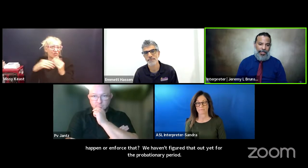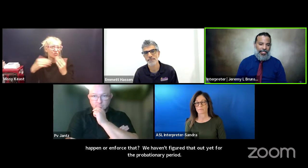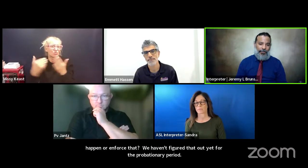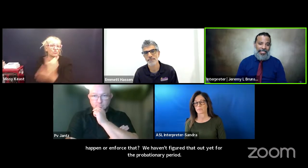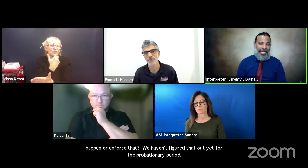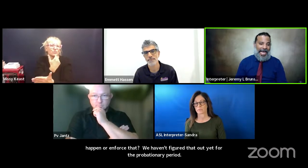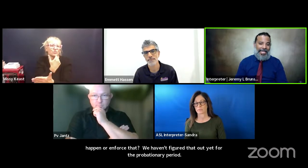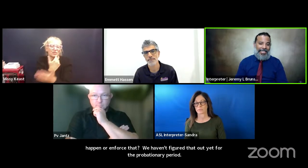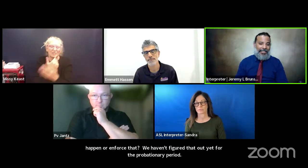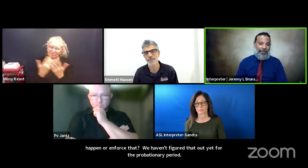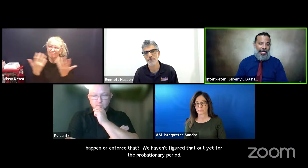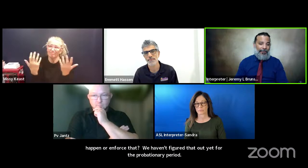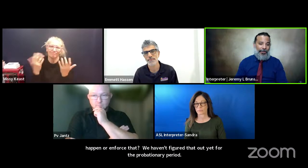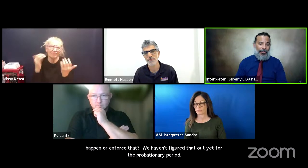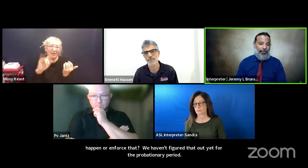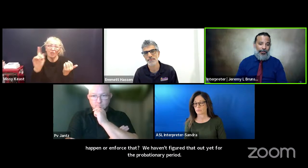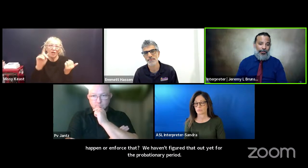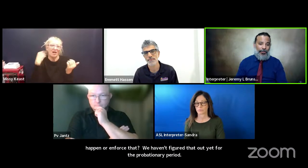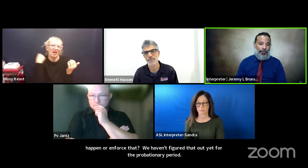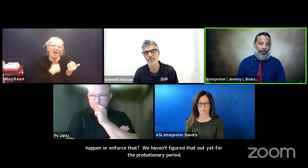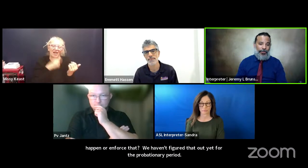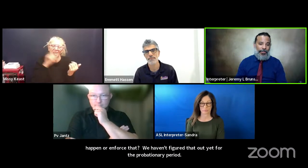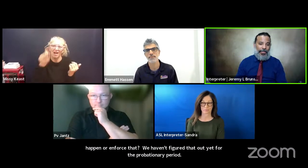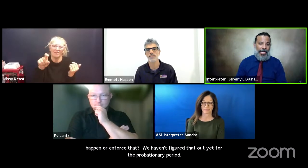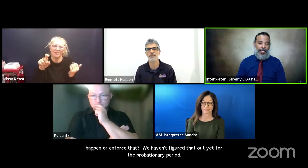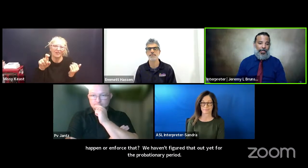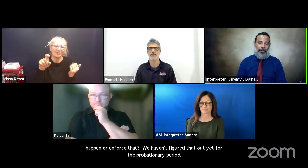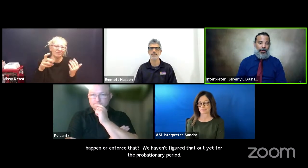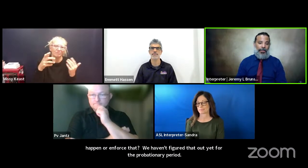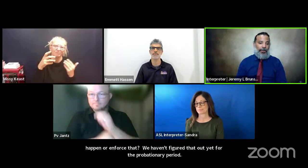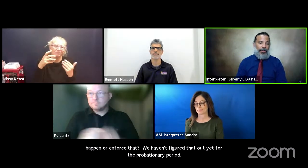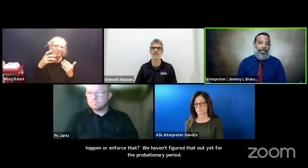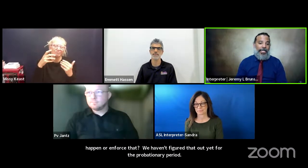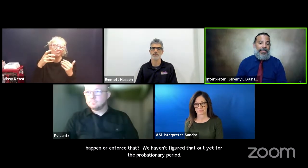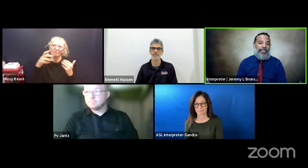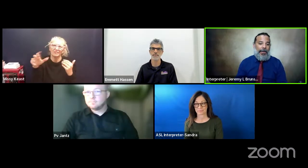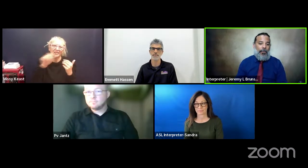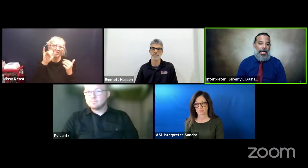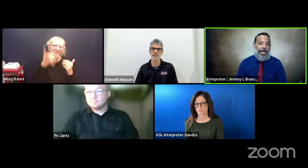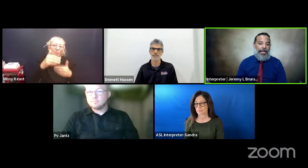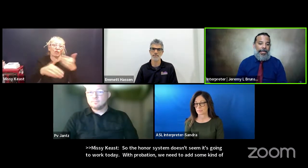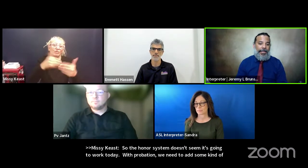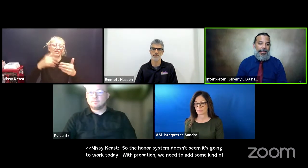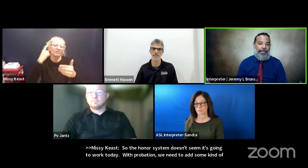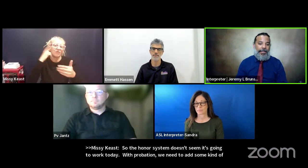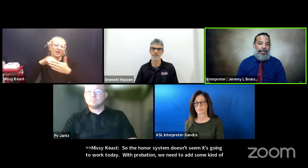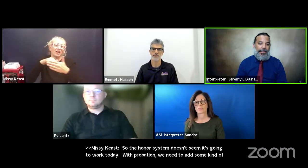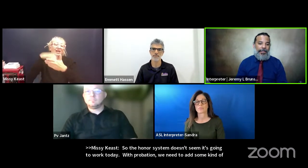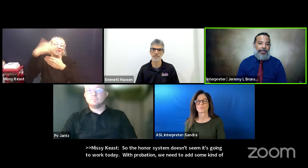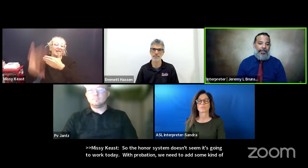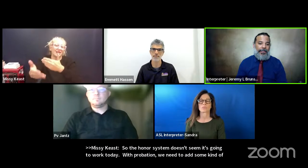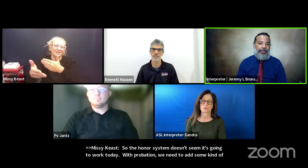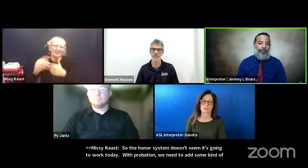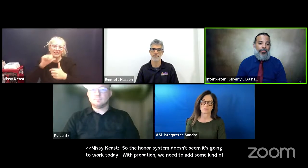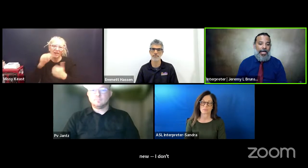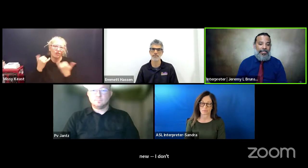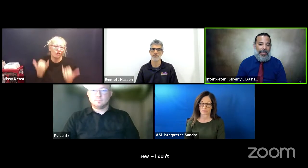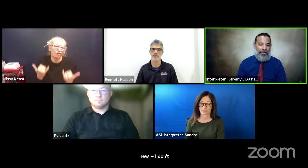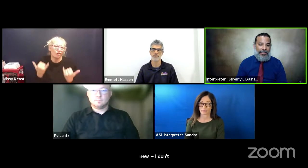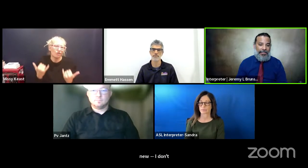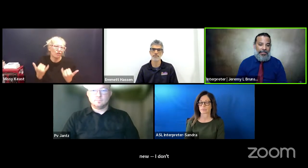With probation, we need to add some kind of new, I don't know, we need some way,